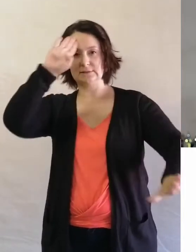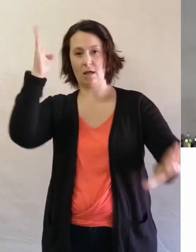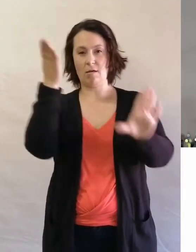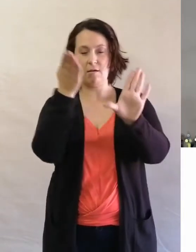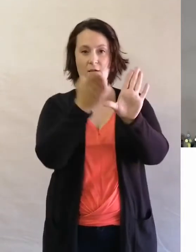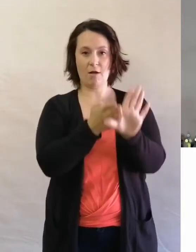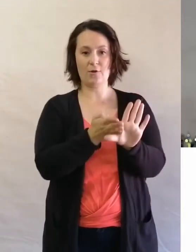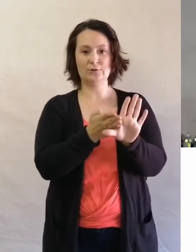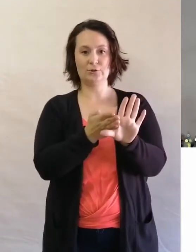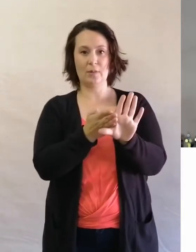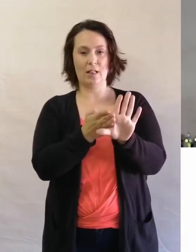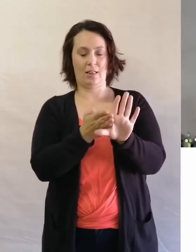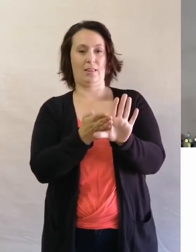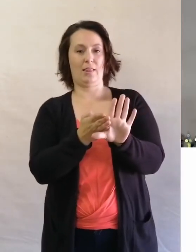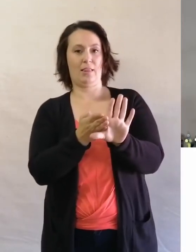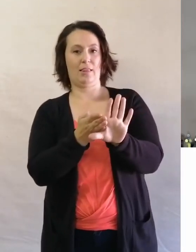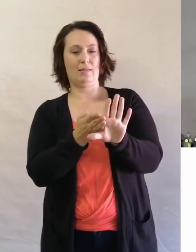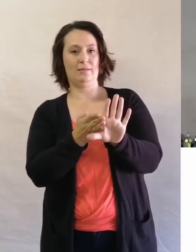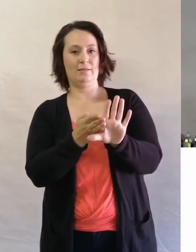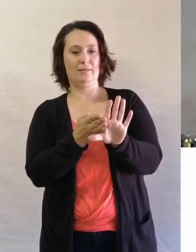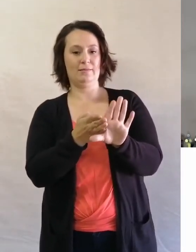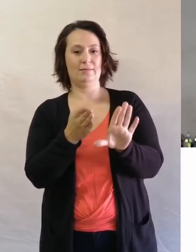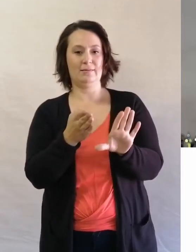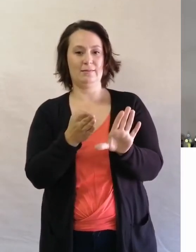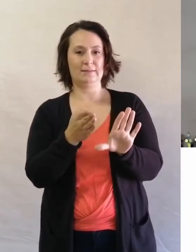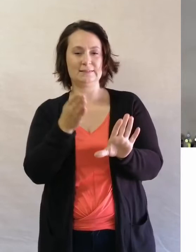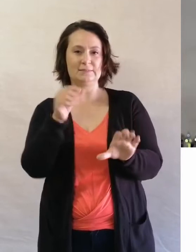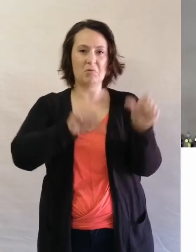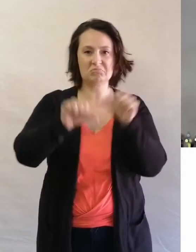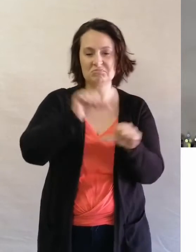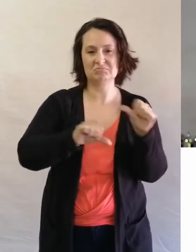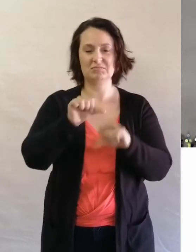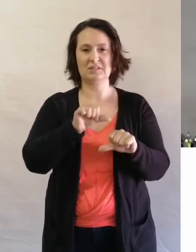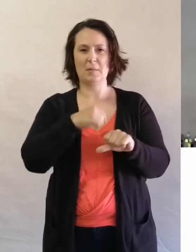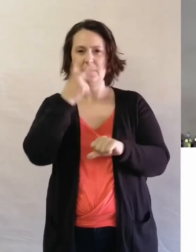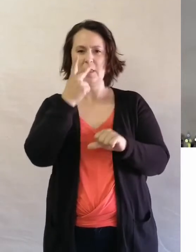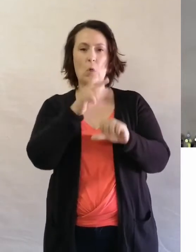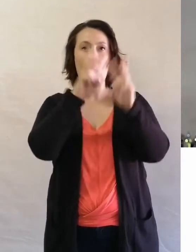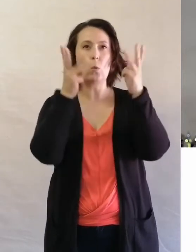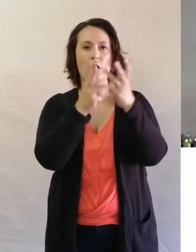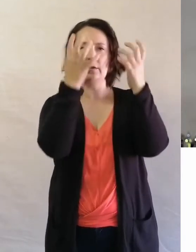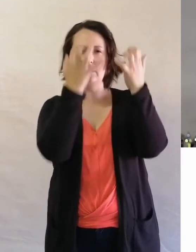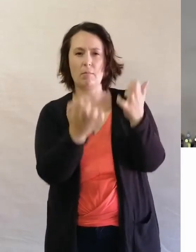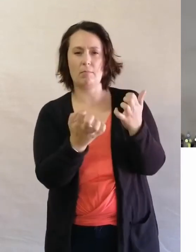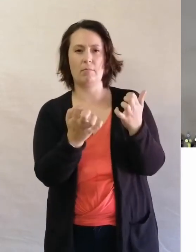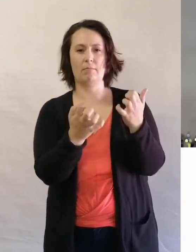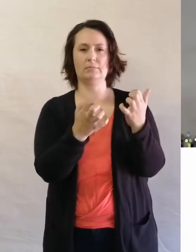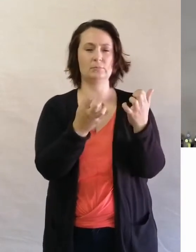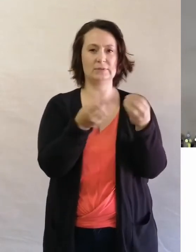conducted. And so I began to read it thinking, I wonder what they're talking about. Maybe they're talking about economic indicators. No, they were talking about